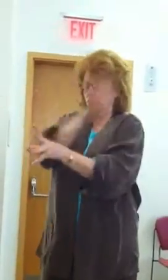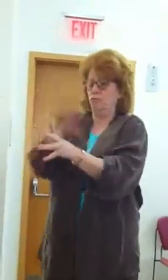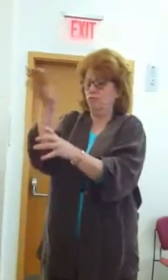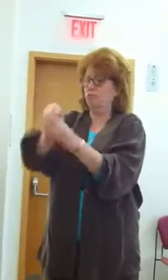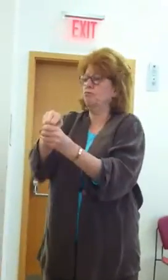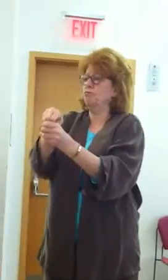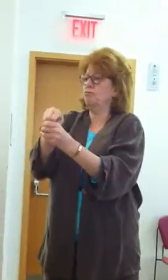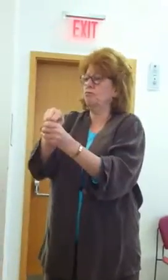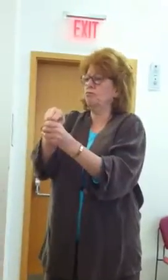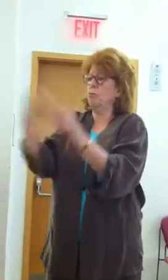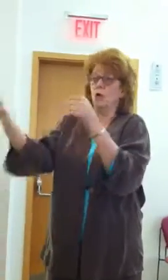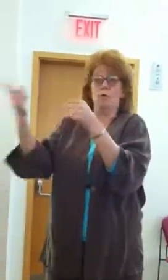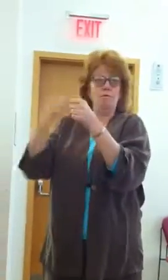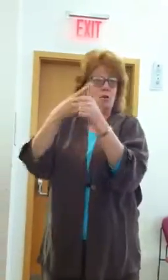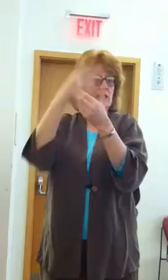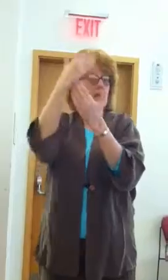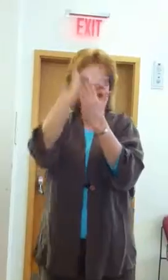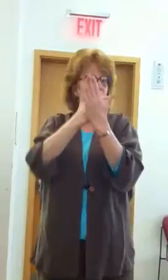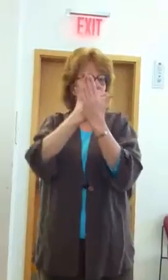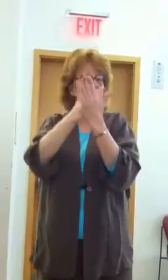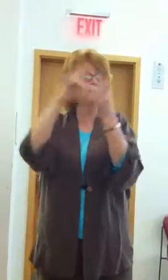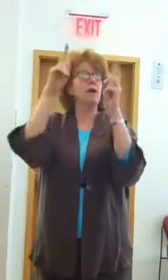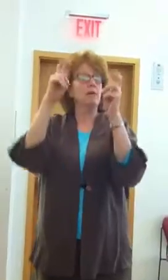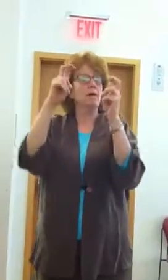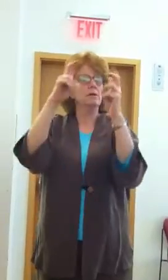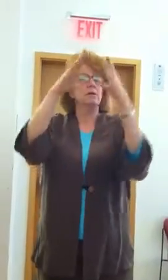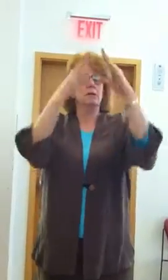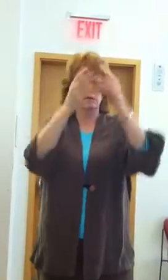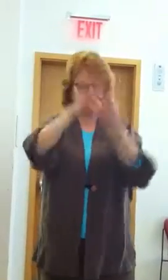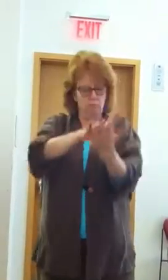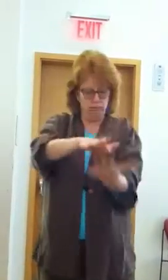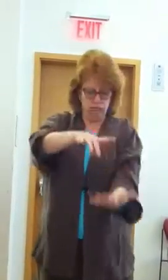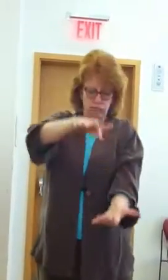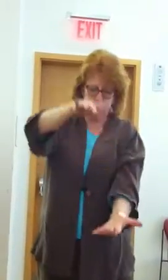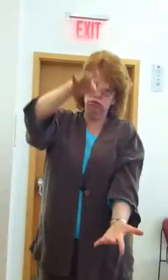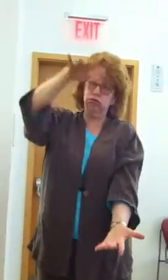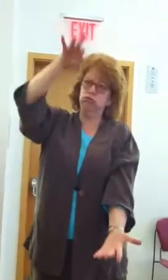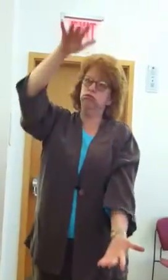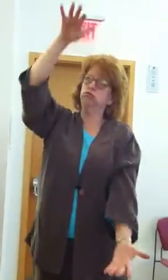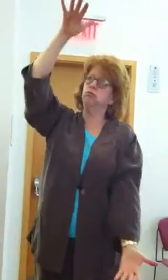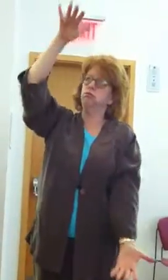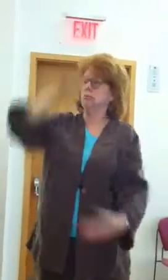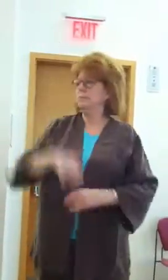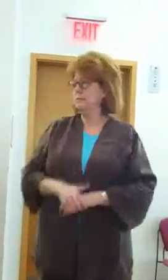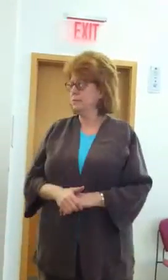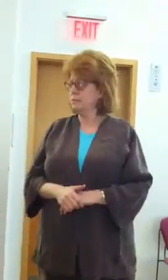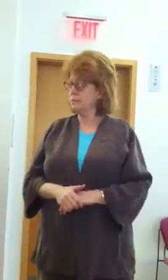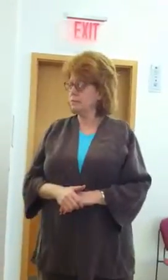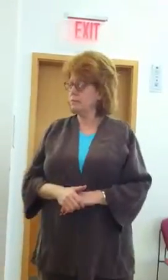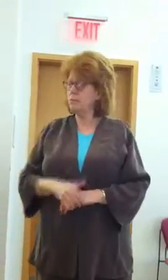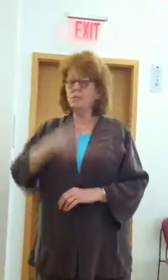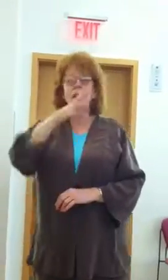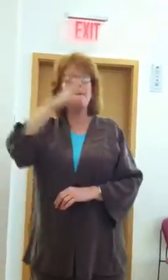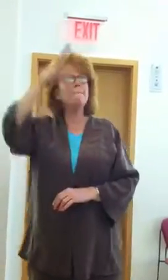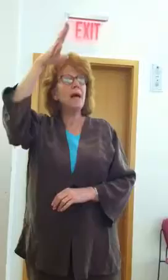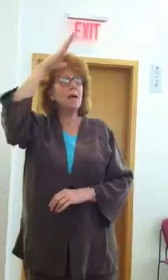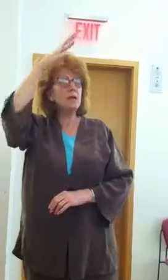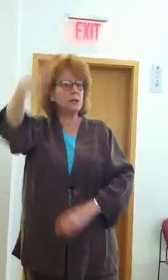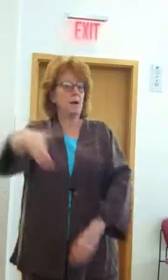And the original list of topics grew and grew, as Sandra told you. Parent power was